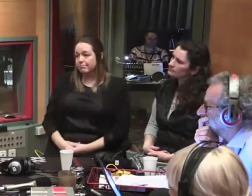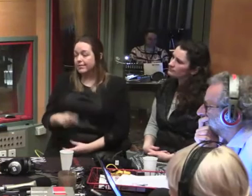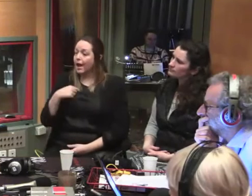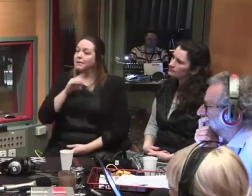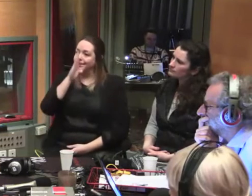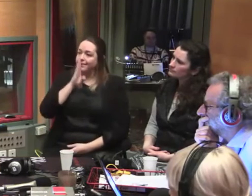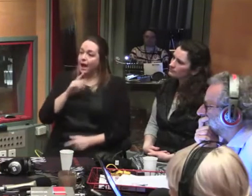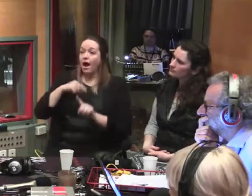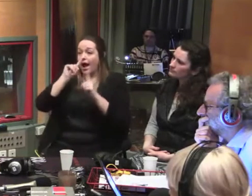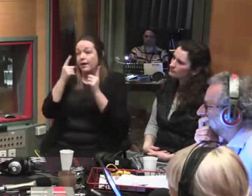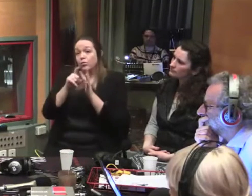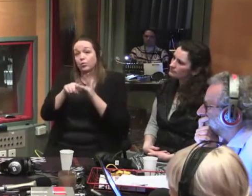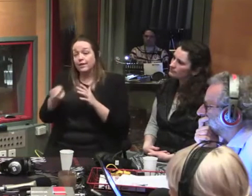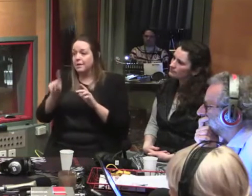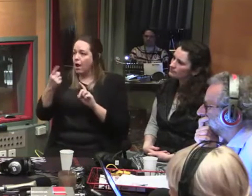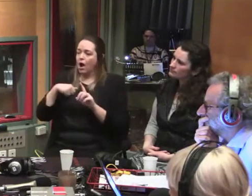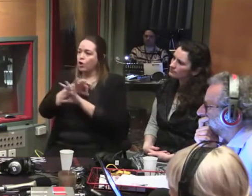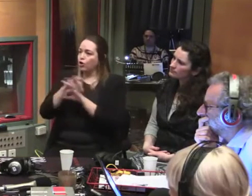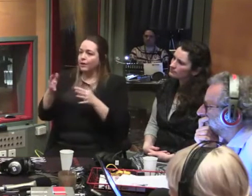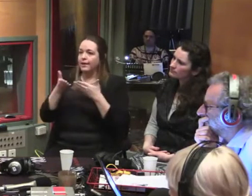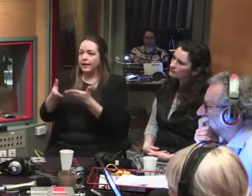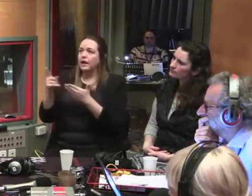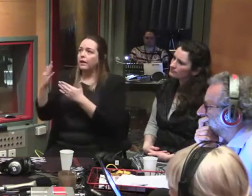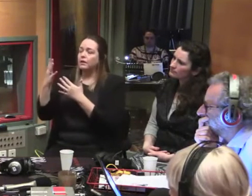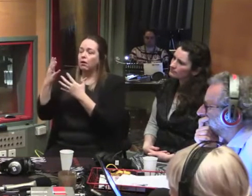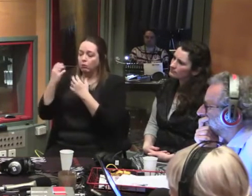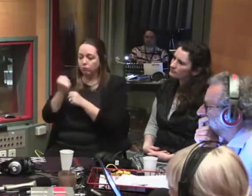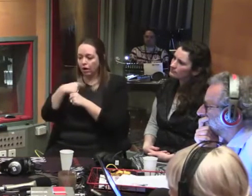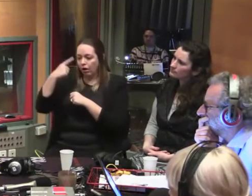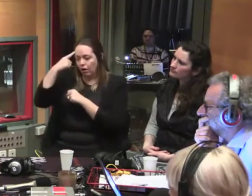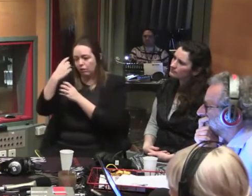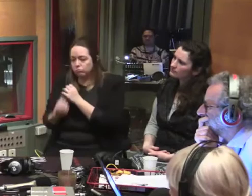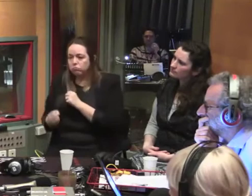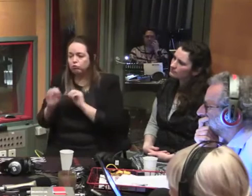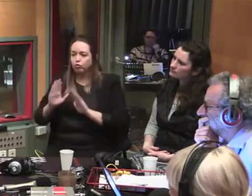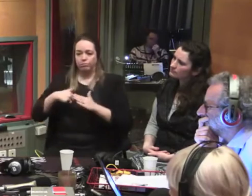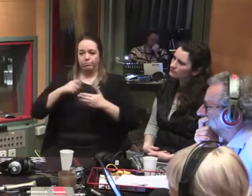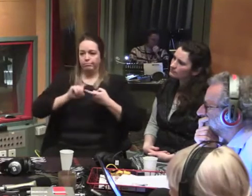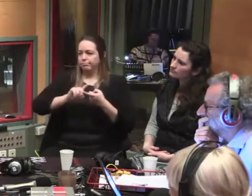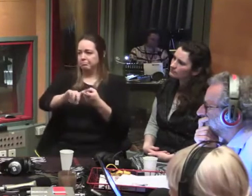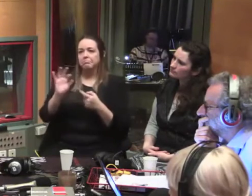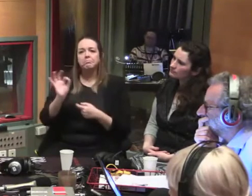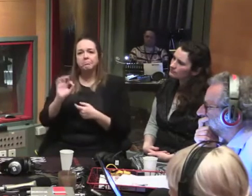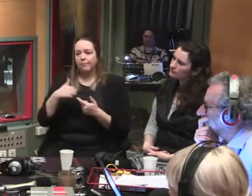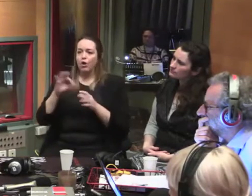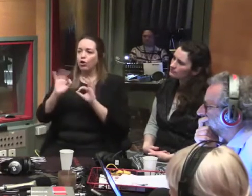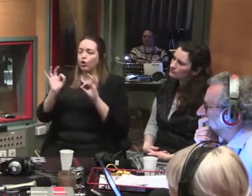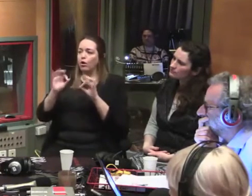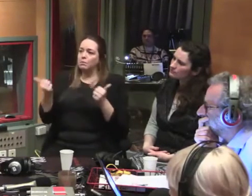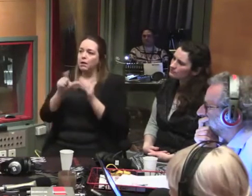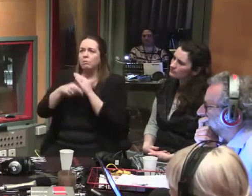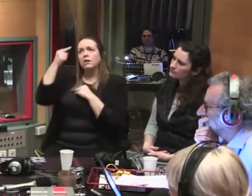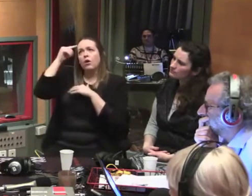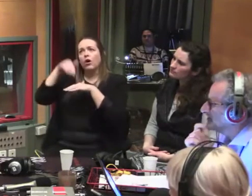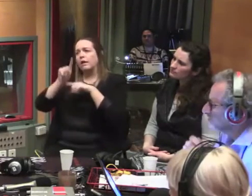I'm sad that I can't do that, but I'm not going to let it stop me continuing with what I do, and I'm not going to sort of spend a lot of time